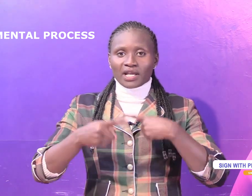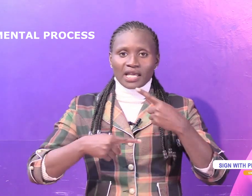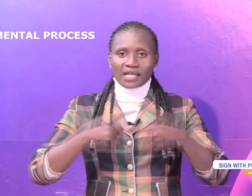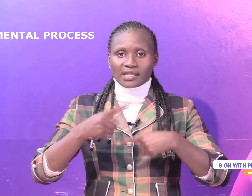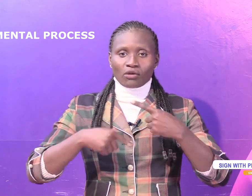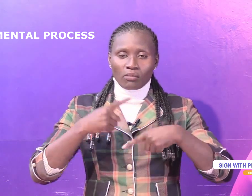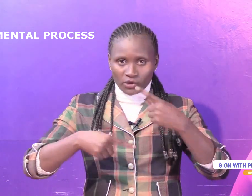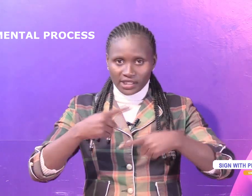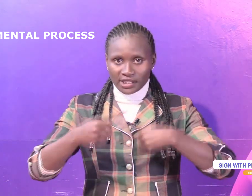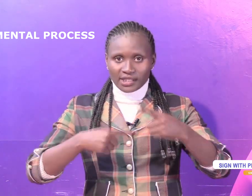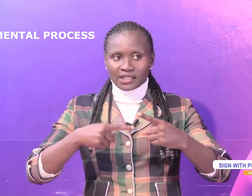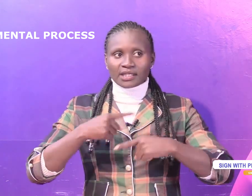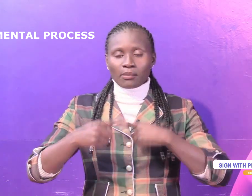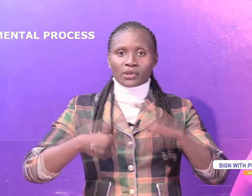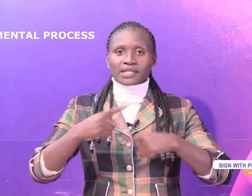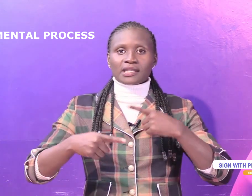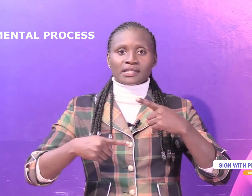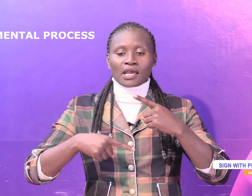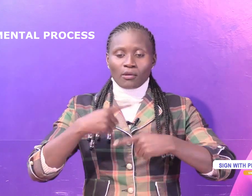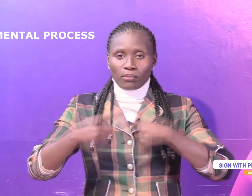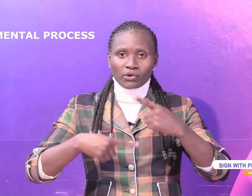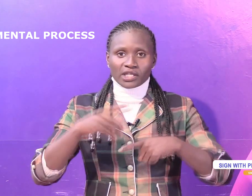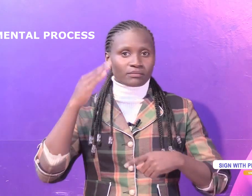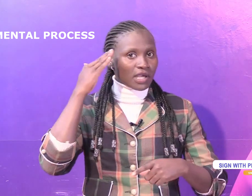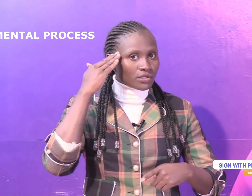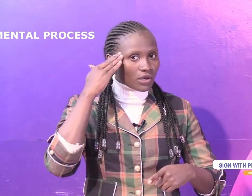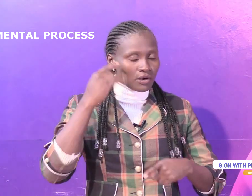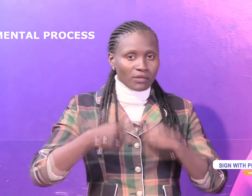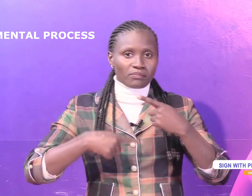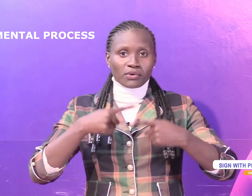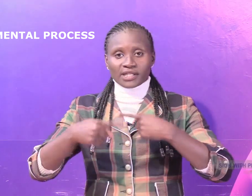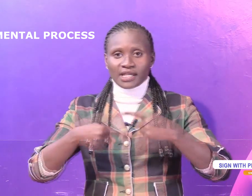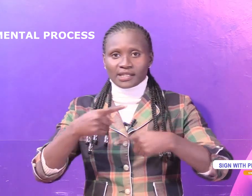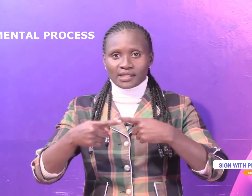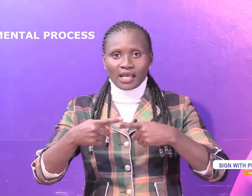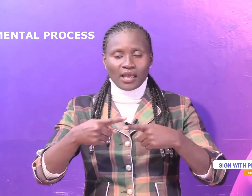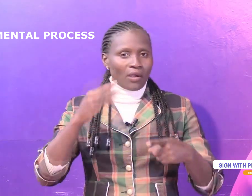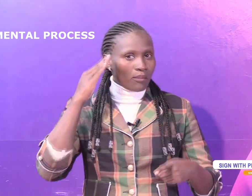circle. Process, it is a process. Mental process.